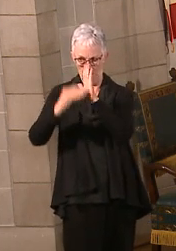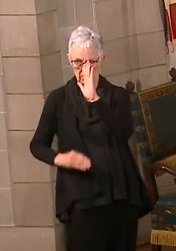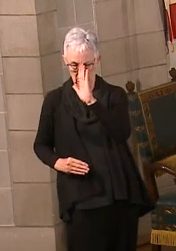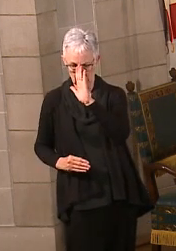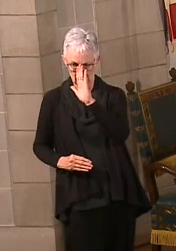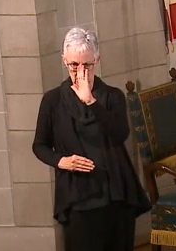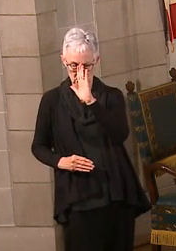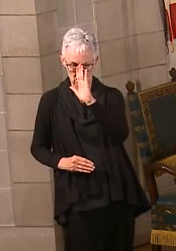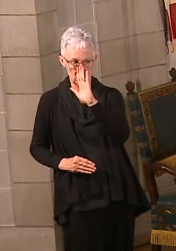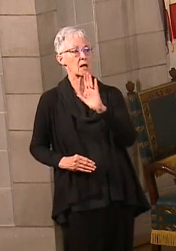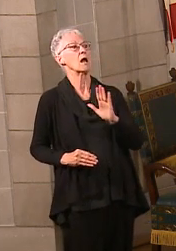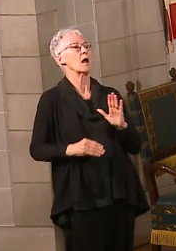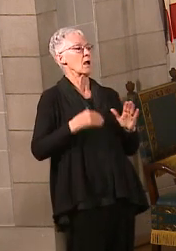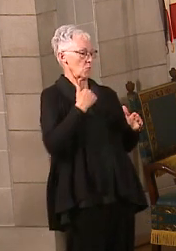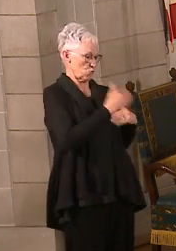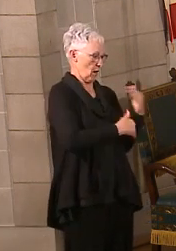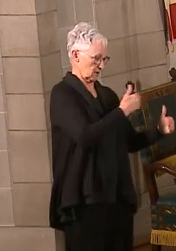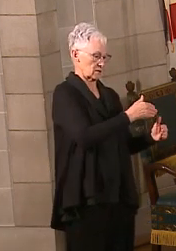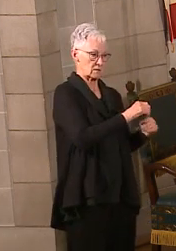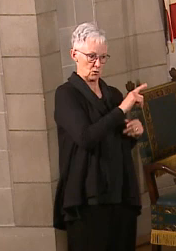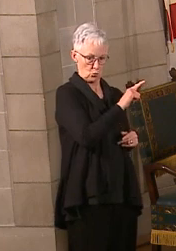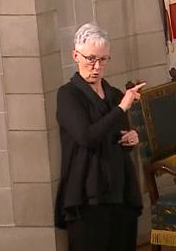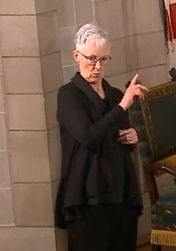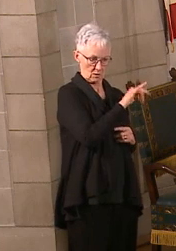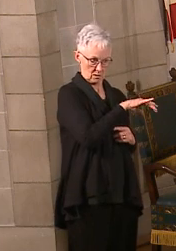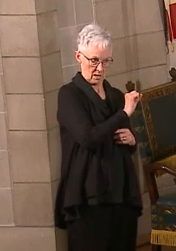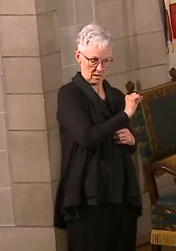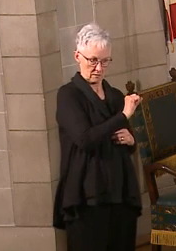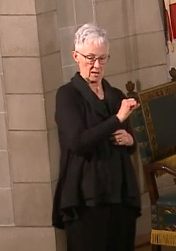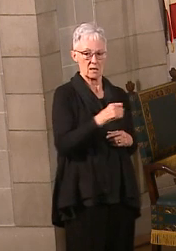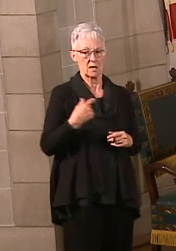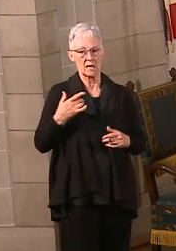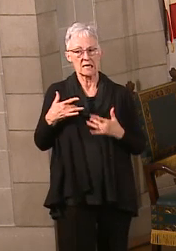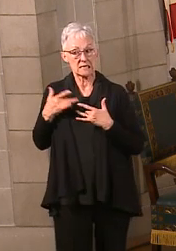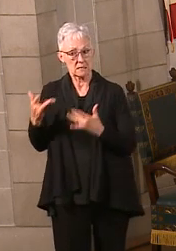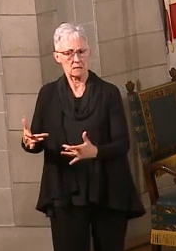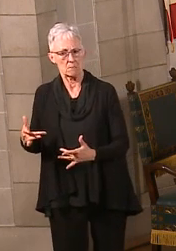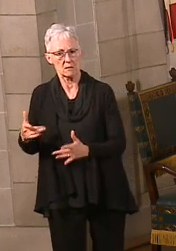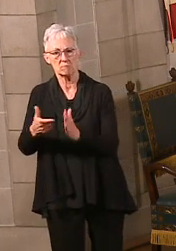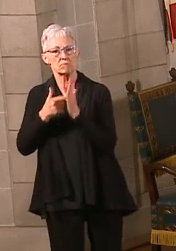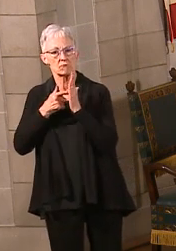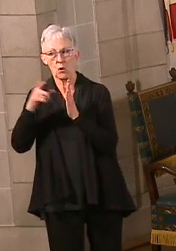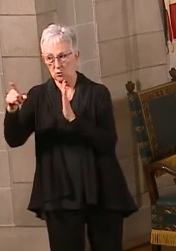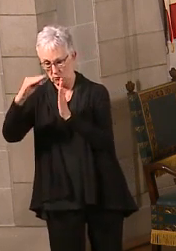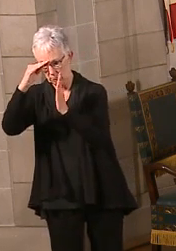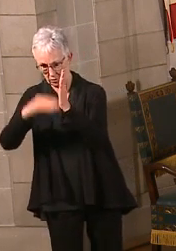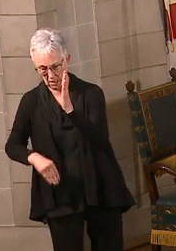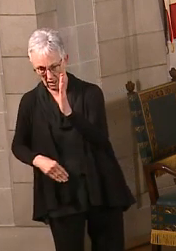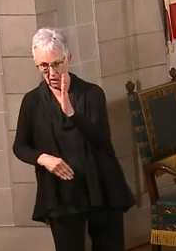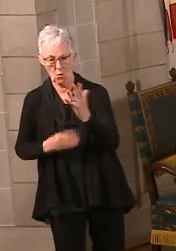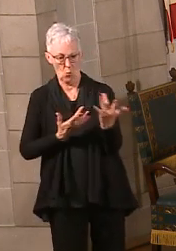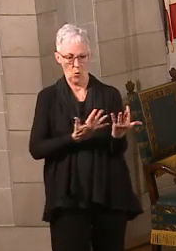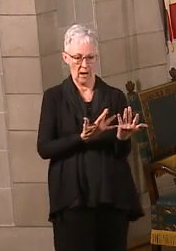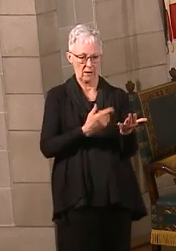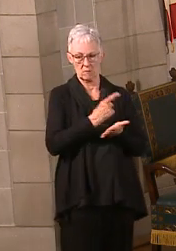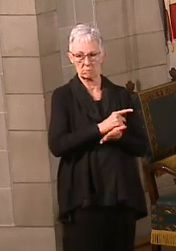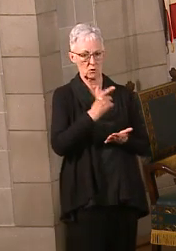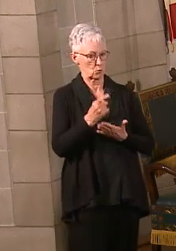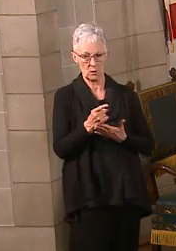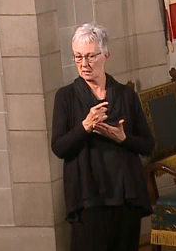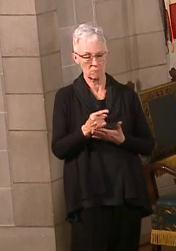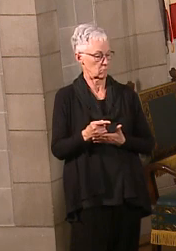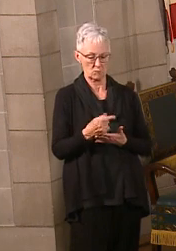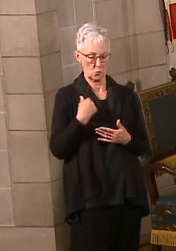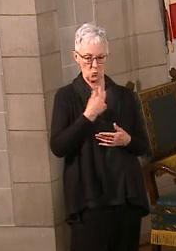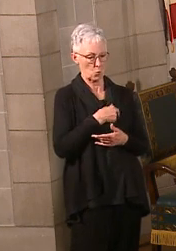the 1-week waiting period. So normally, when you apply for unemployment benefits, you have to wait a week. We've waived that week. We've waived the work requirements